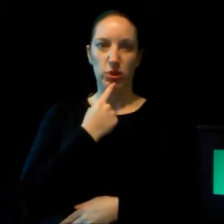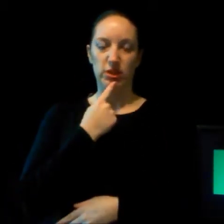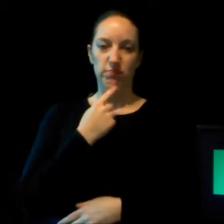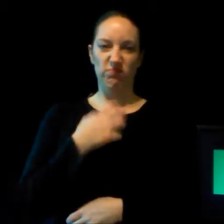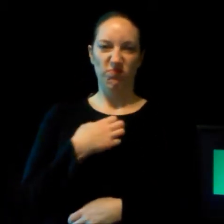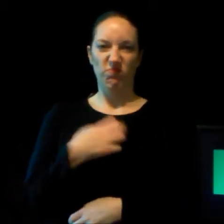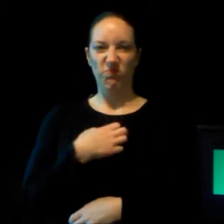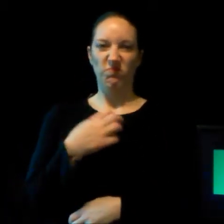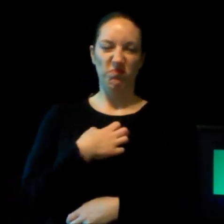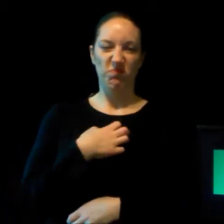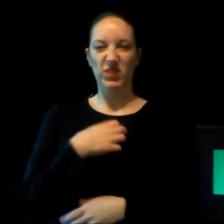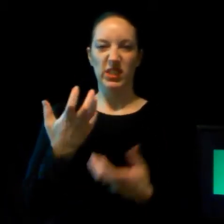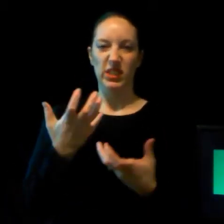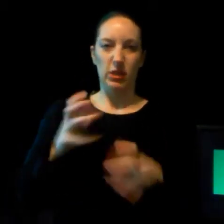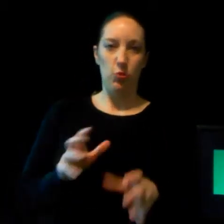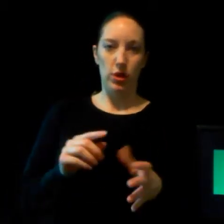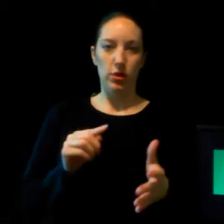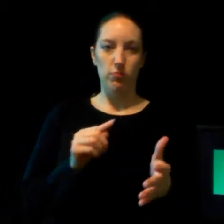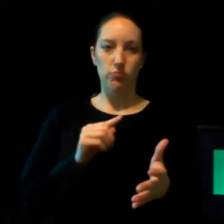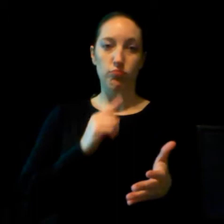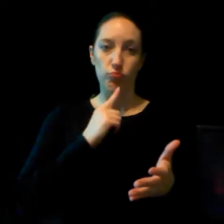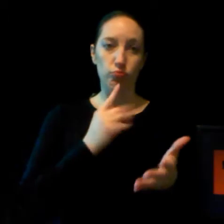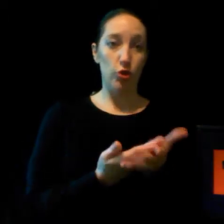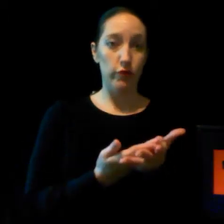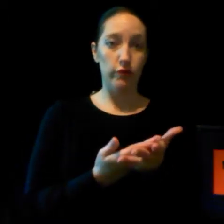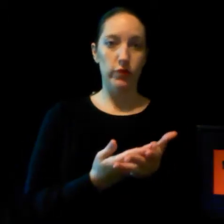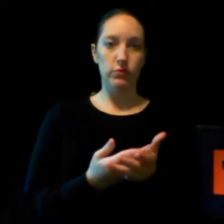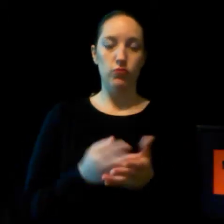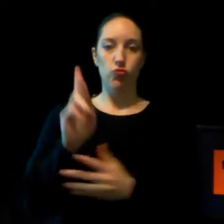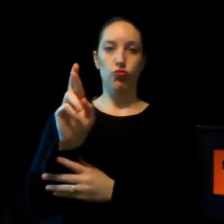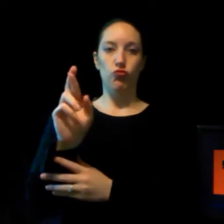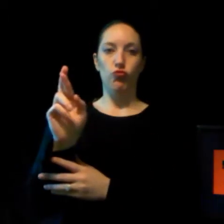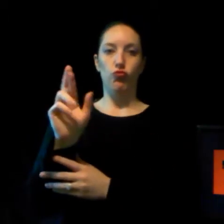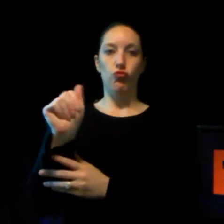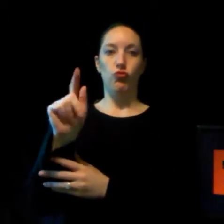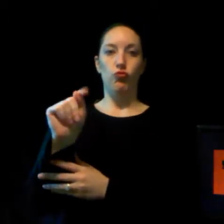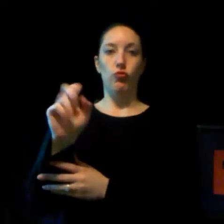The film advertisers were rated U unwatchable.